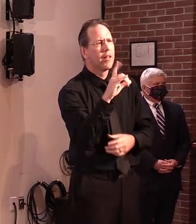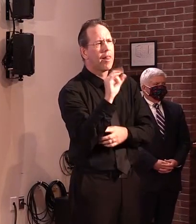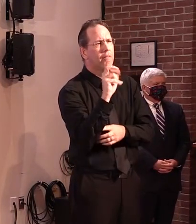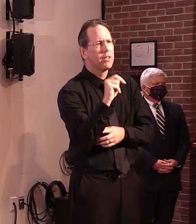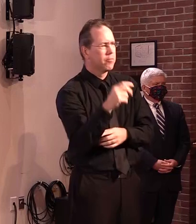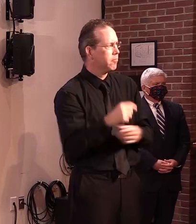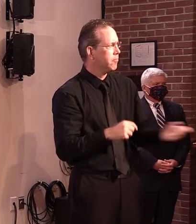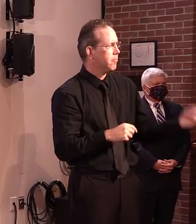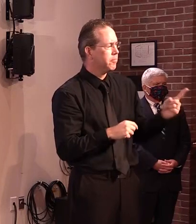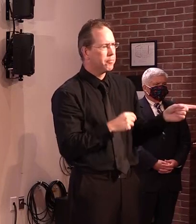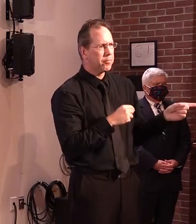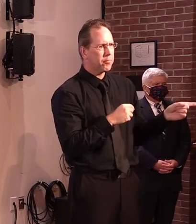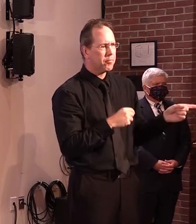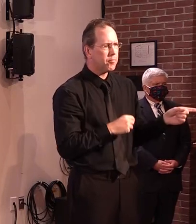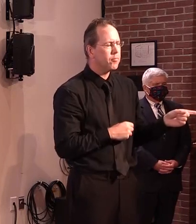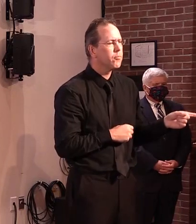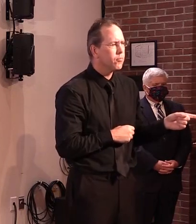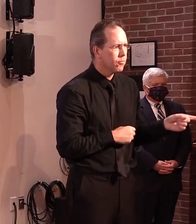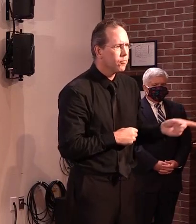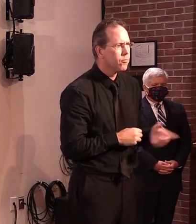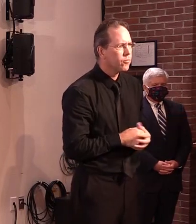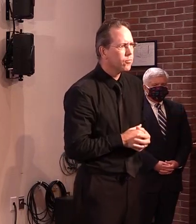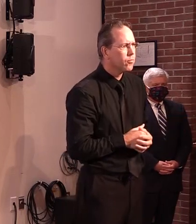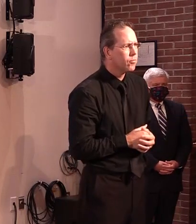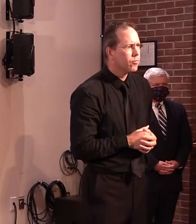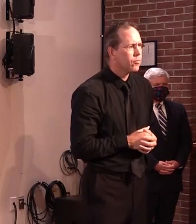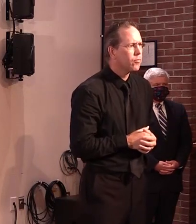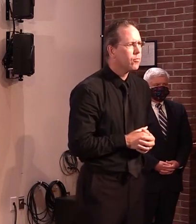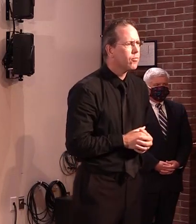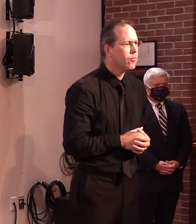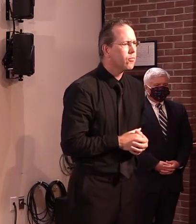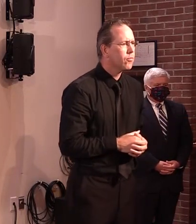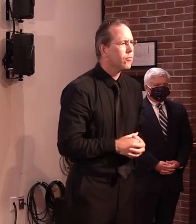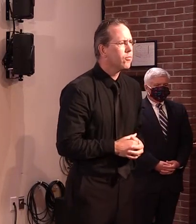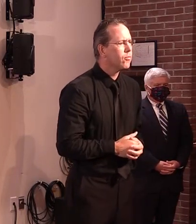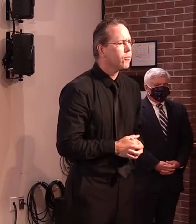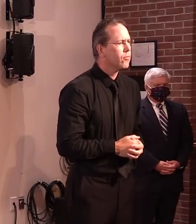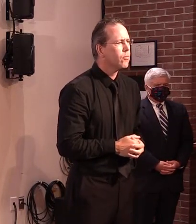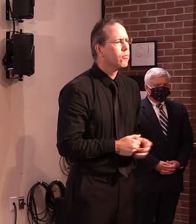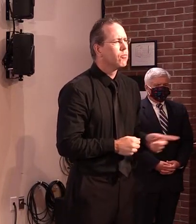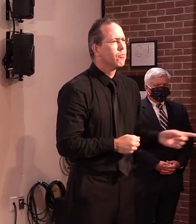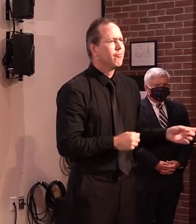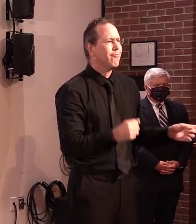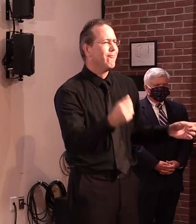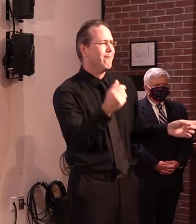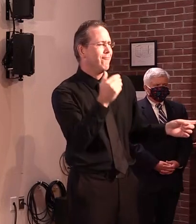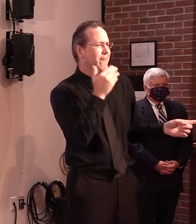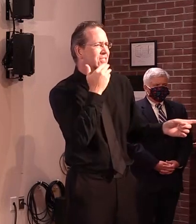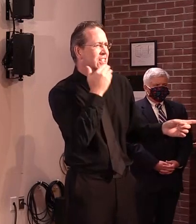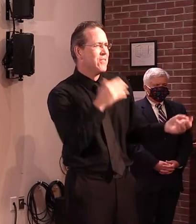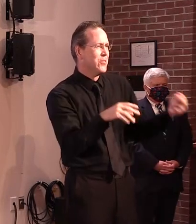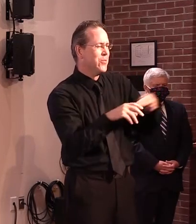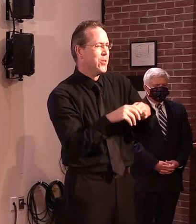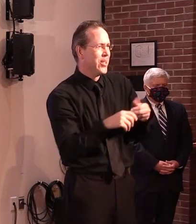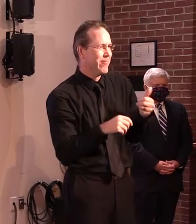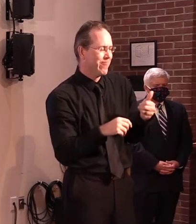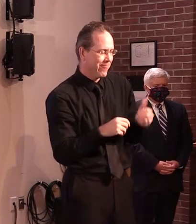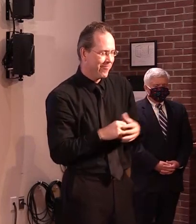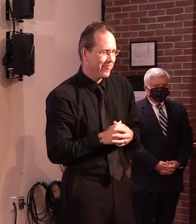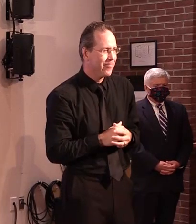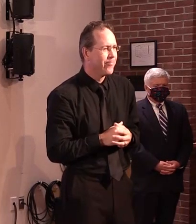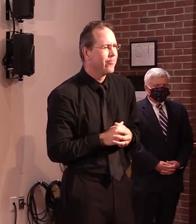All right. Thank you, Dr. Fauci, for coming in today virtually. I wanted to ask you about rapid result